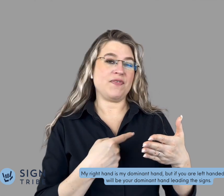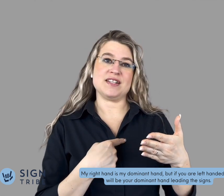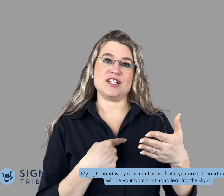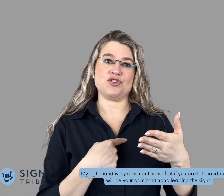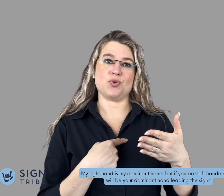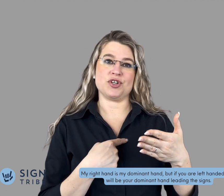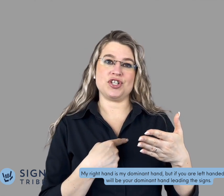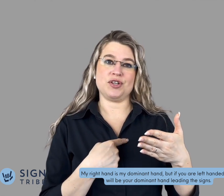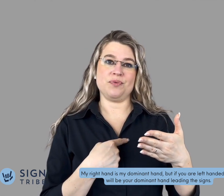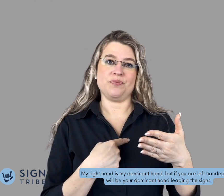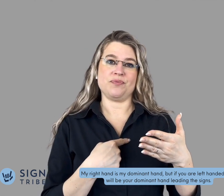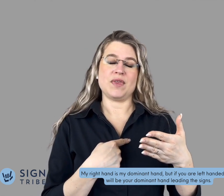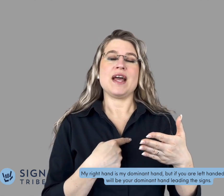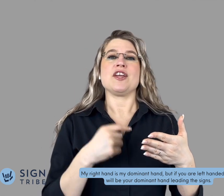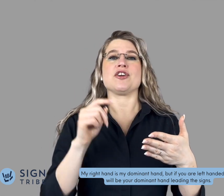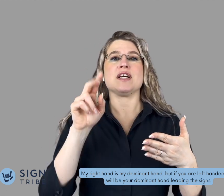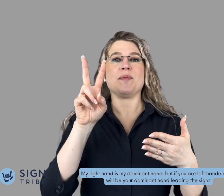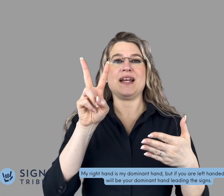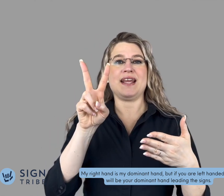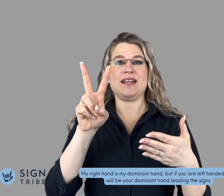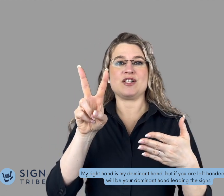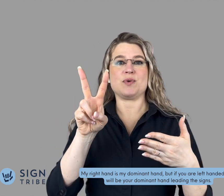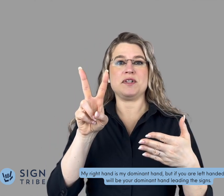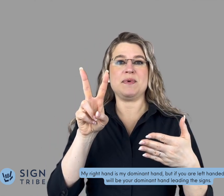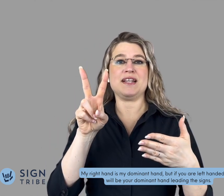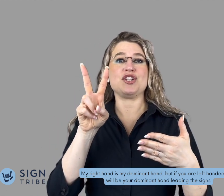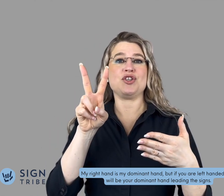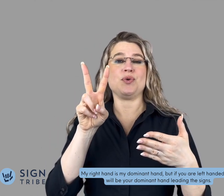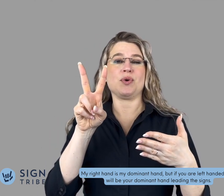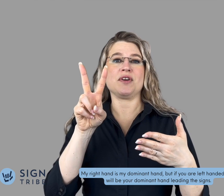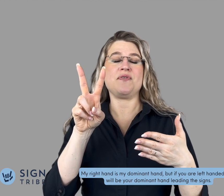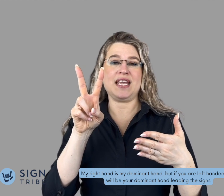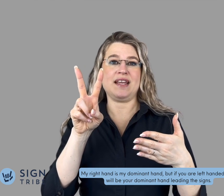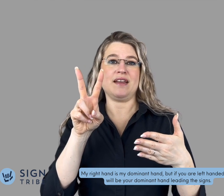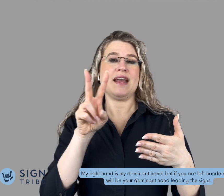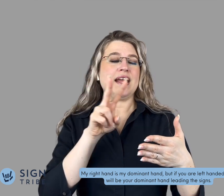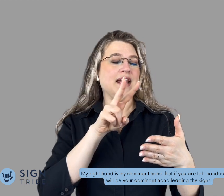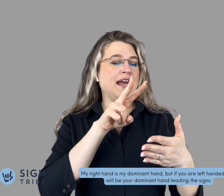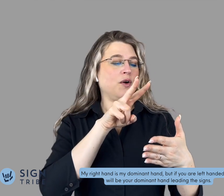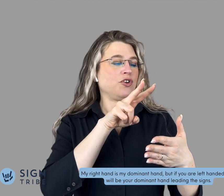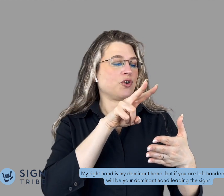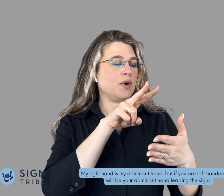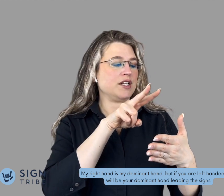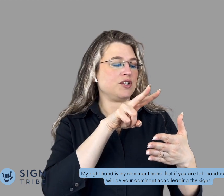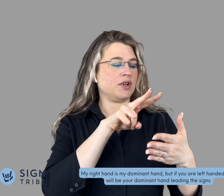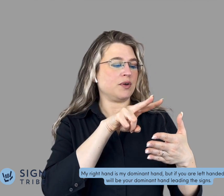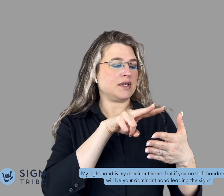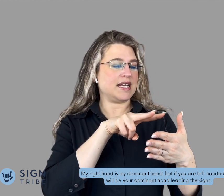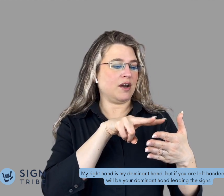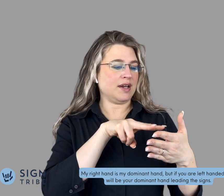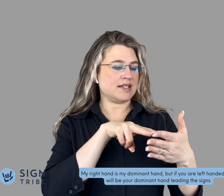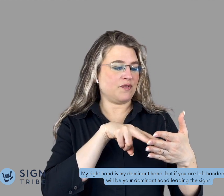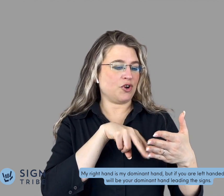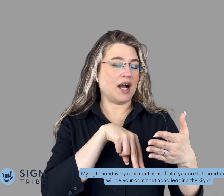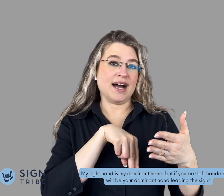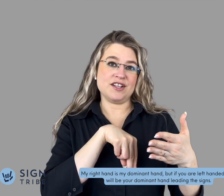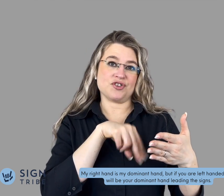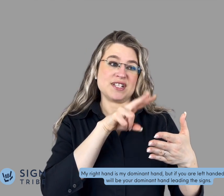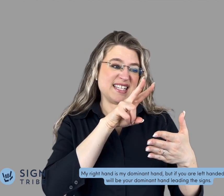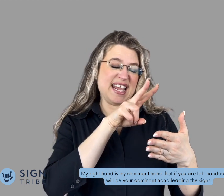facing towards you. Your dominant hand is going to be in a 2 or a V. Now, you're going to go down as if your eyes are scanning